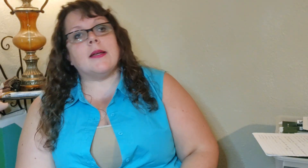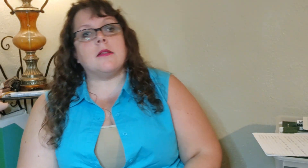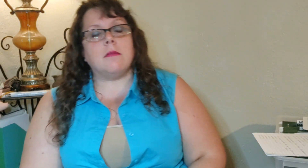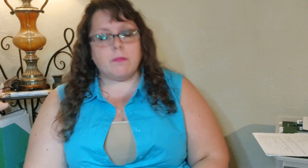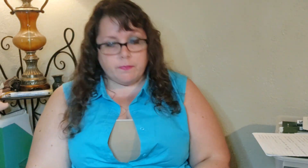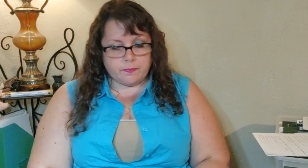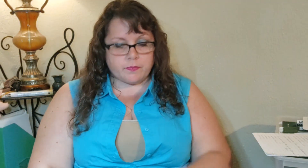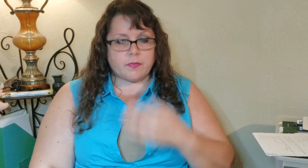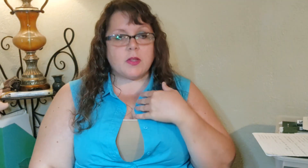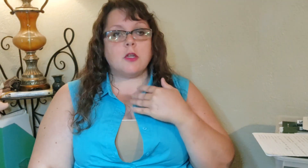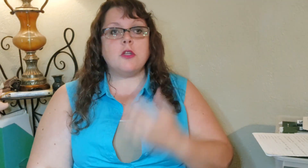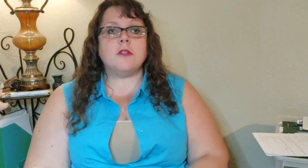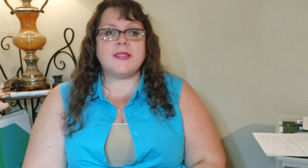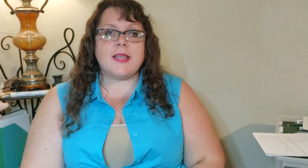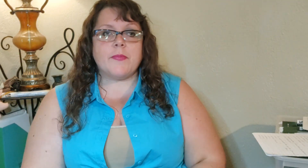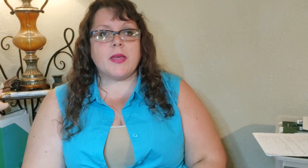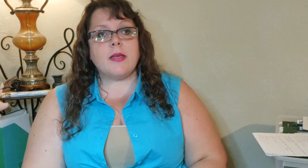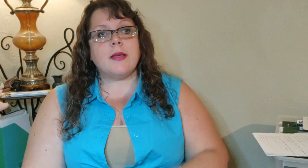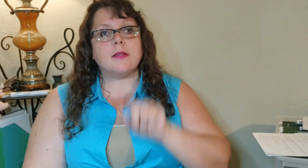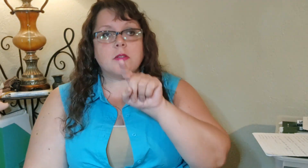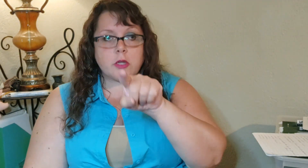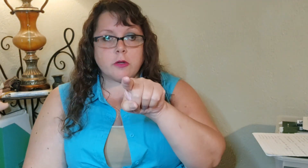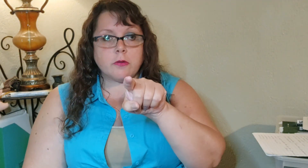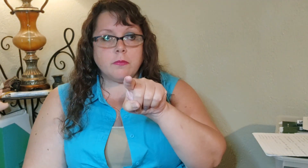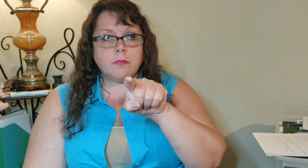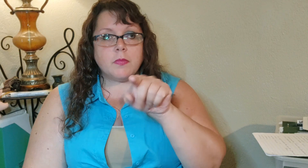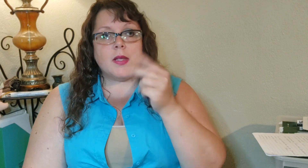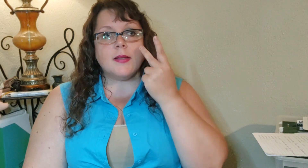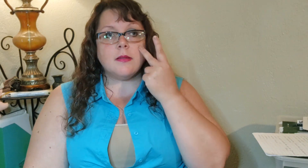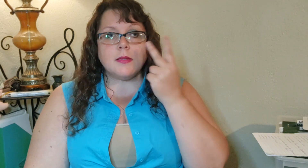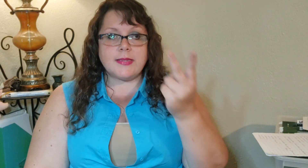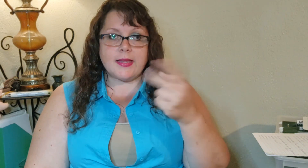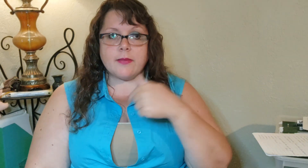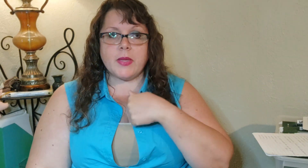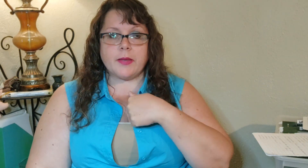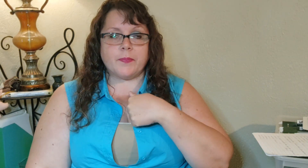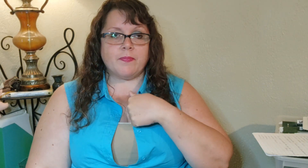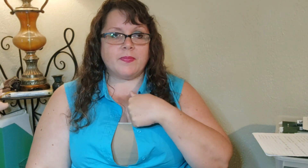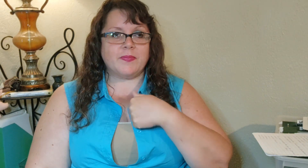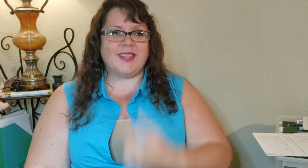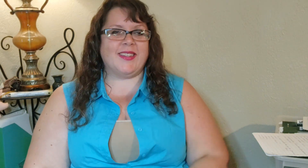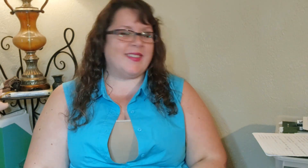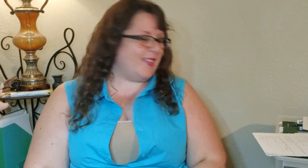And you see me, it's you see me.